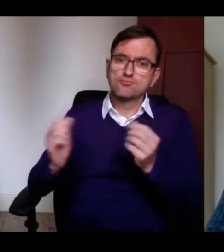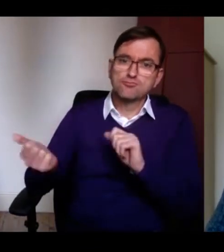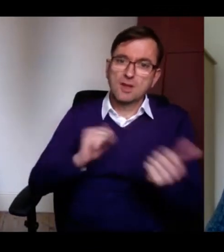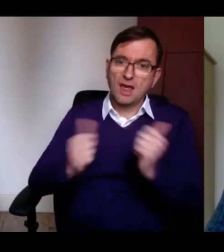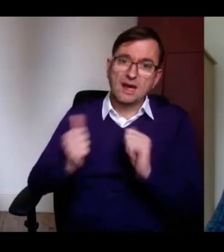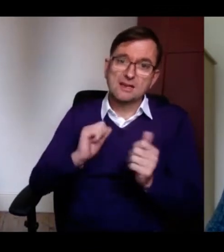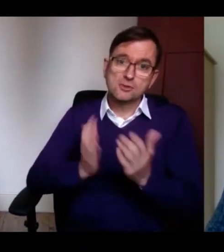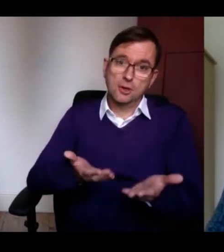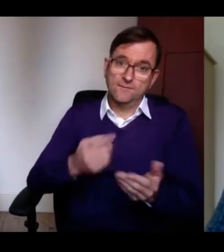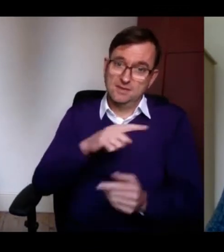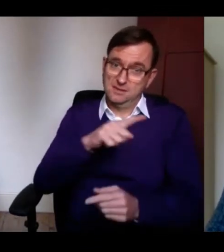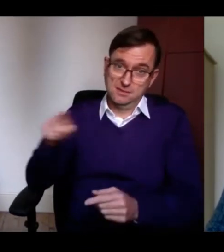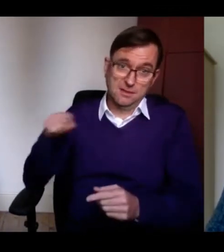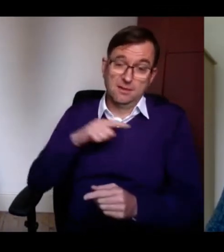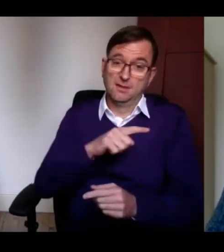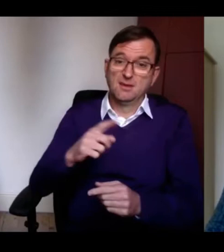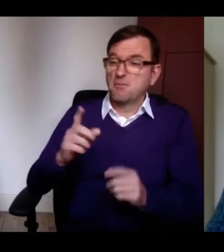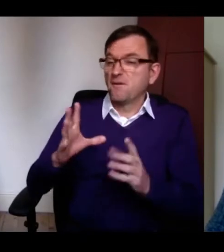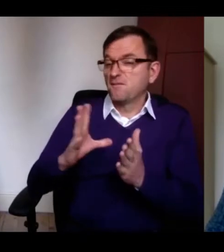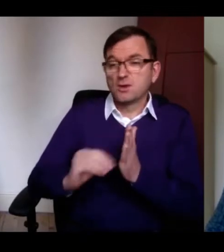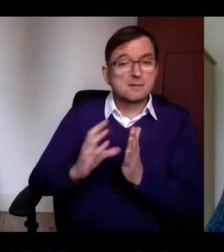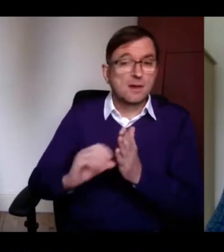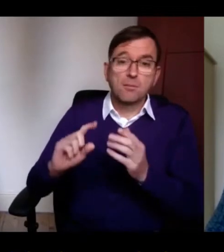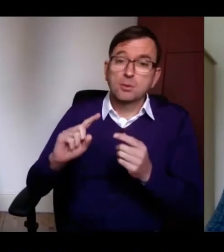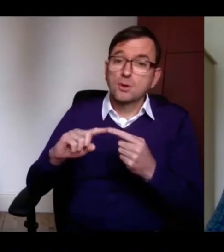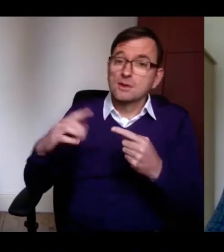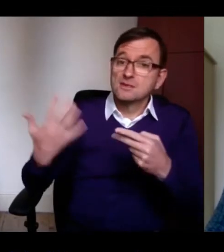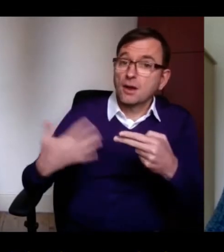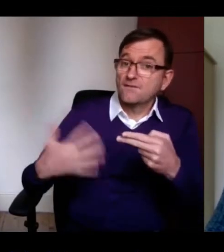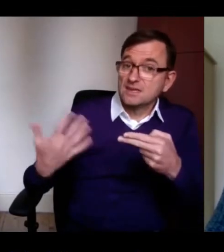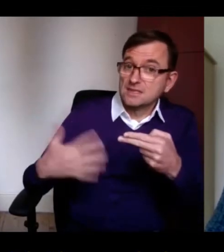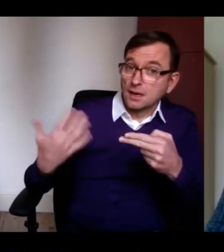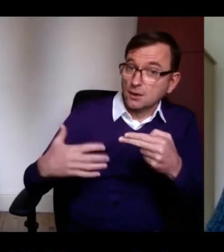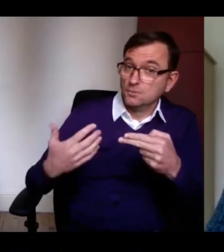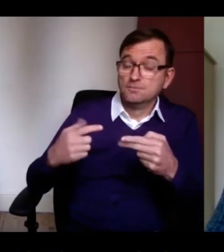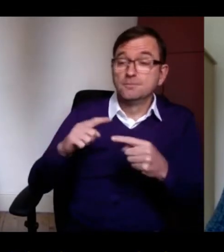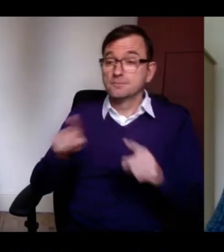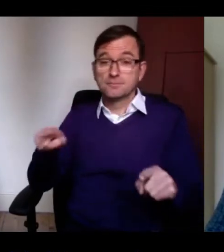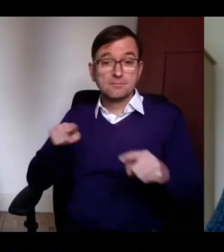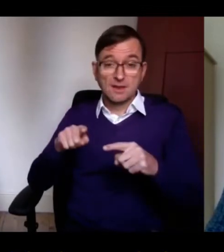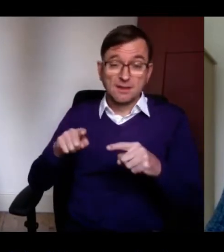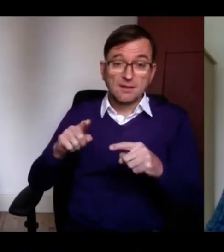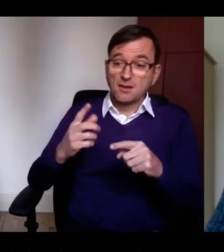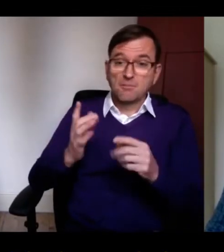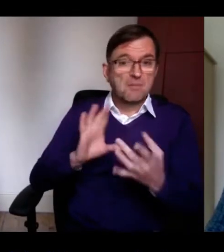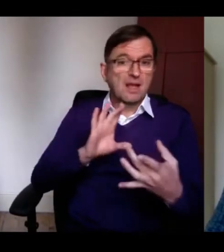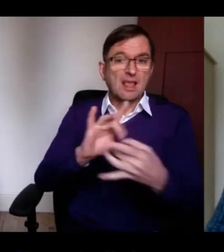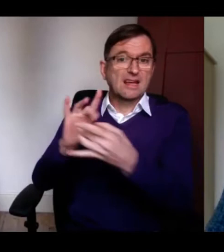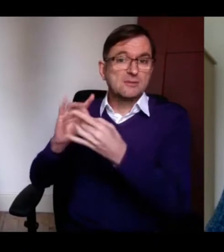Video Relay Service, what it means is, for example, Sign Video Company,